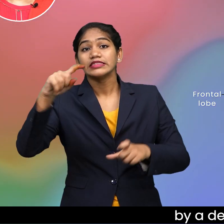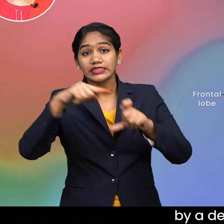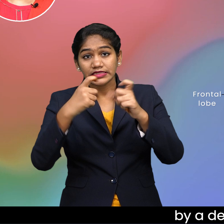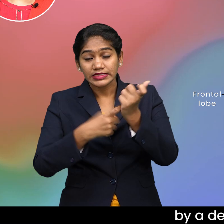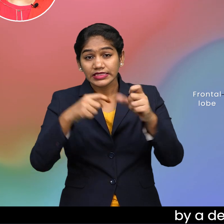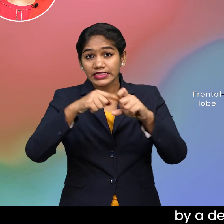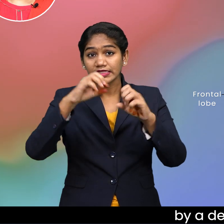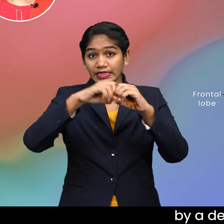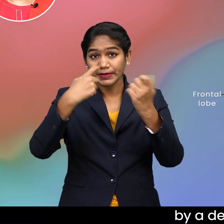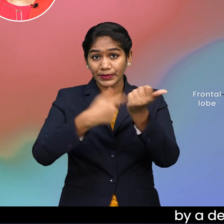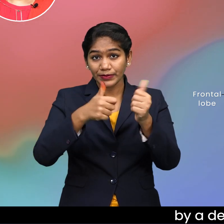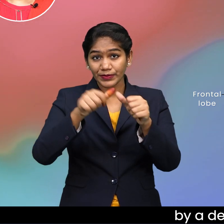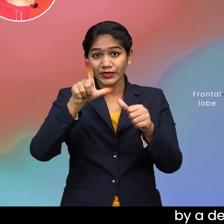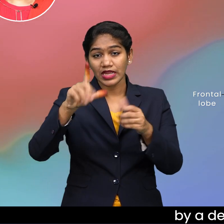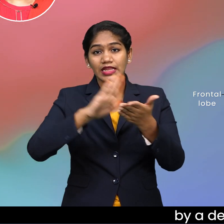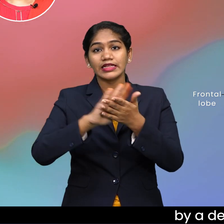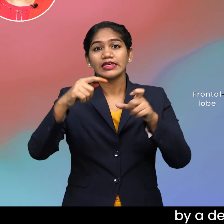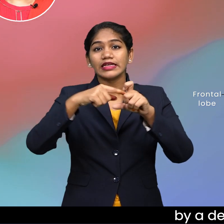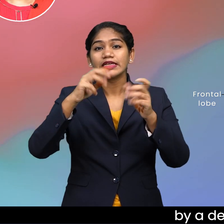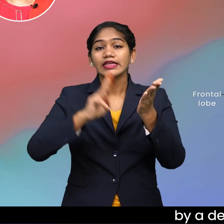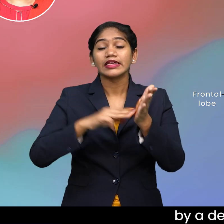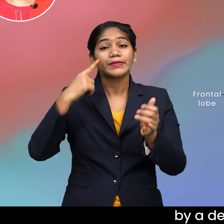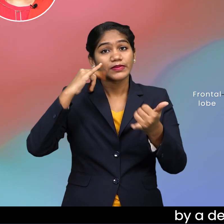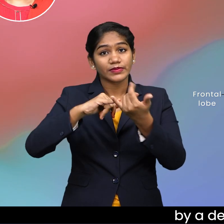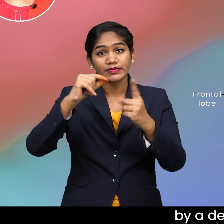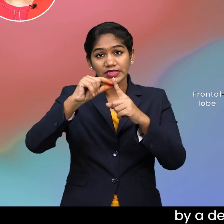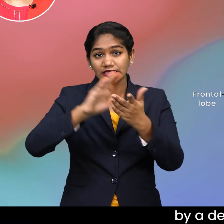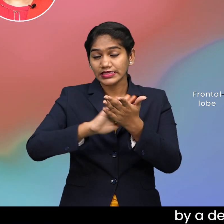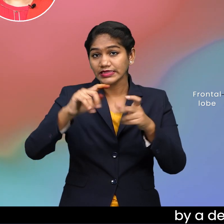by a deep cleft called